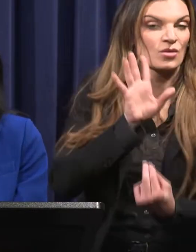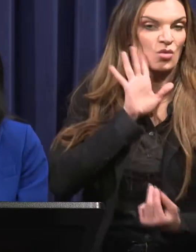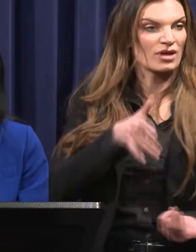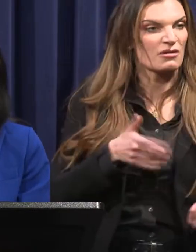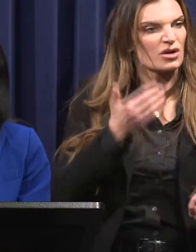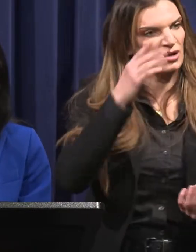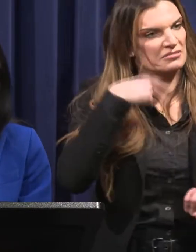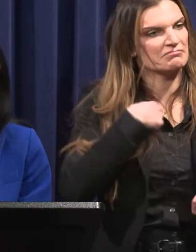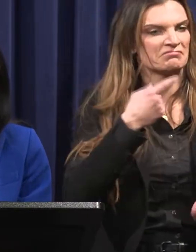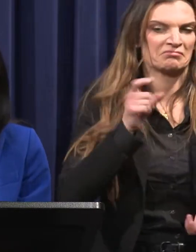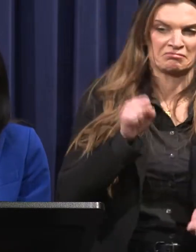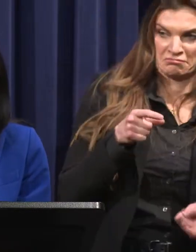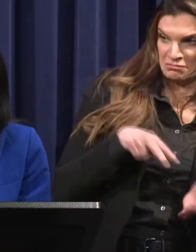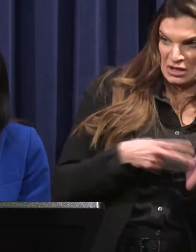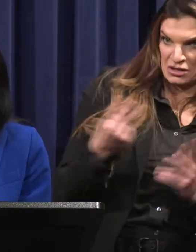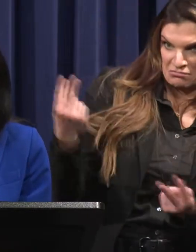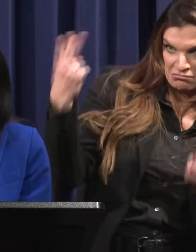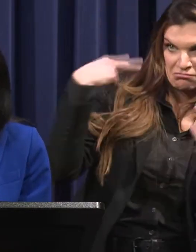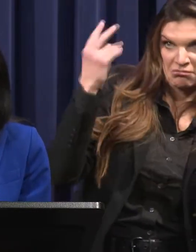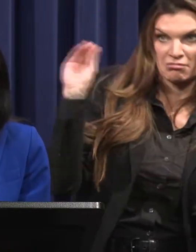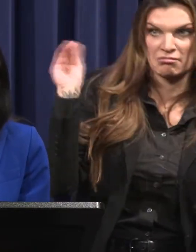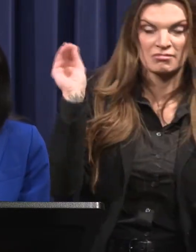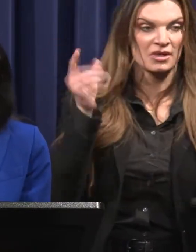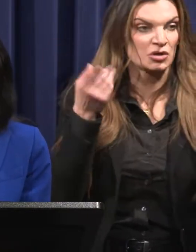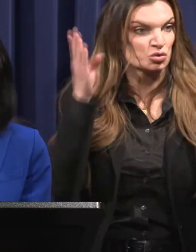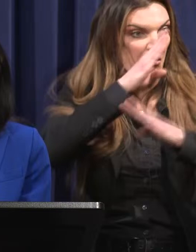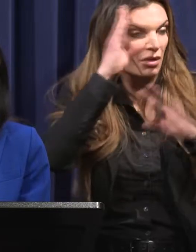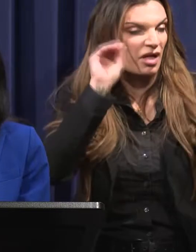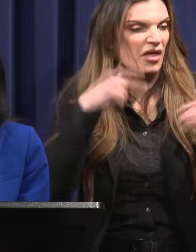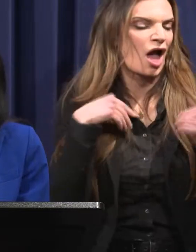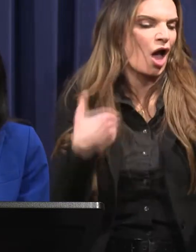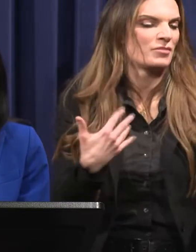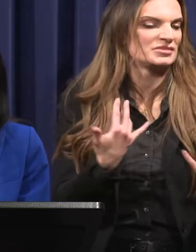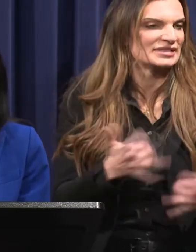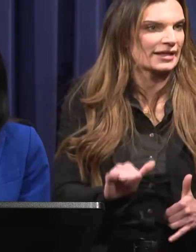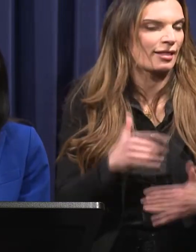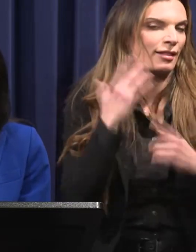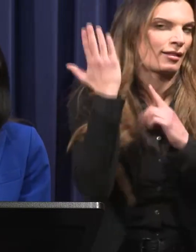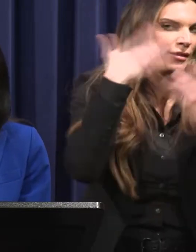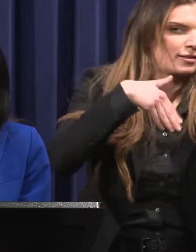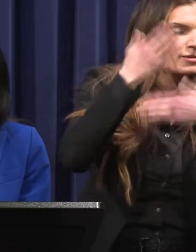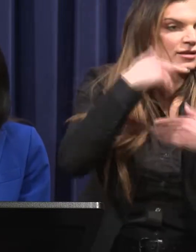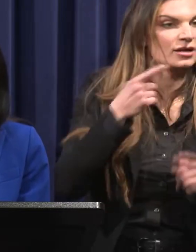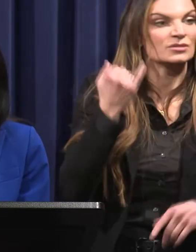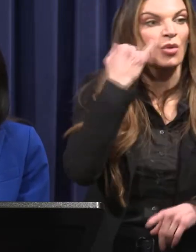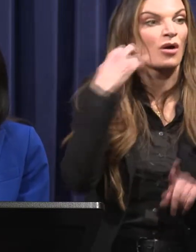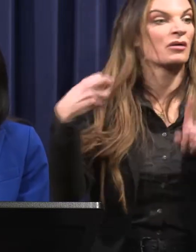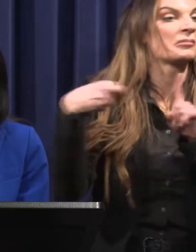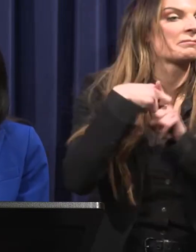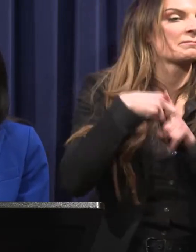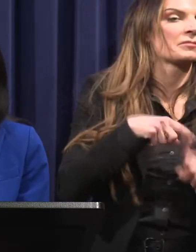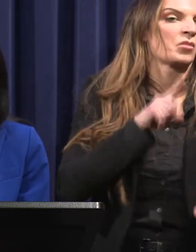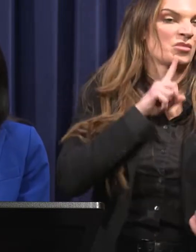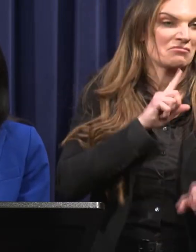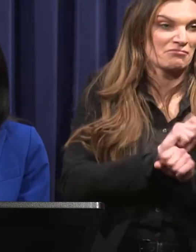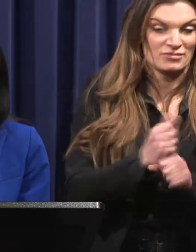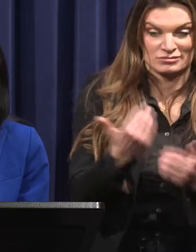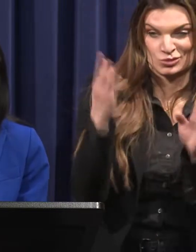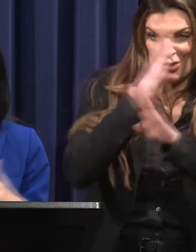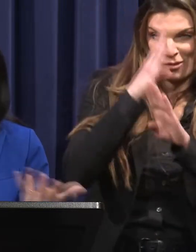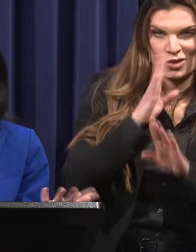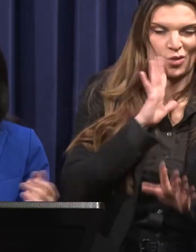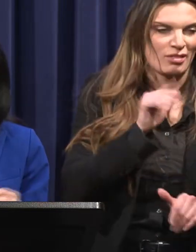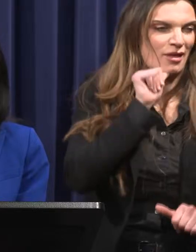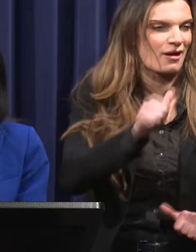things. One, it's easy to get away with. And two, you know, even if you're found out, generally speaking, there's not much in the way of accountability,